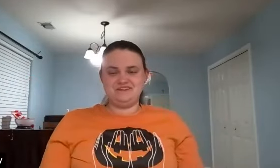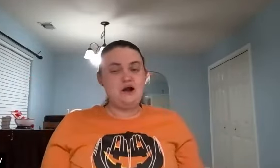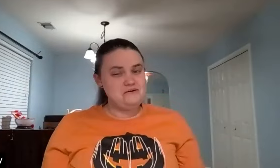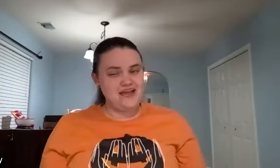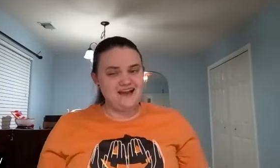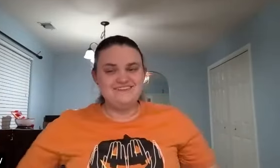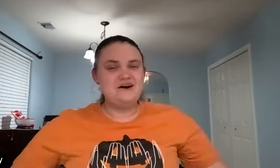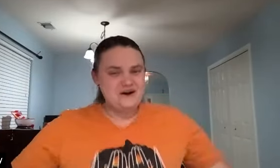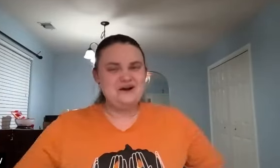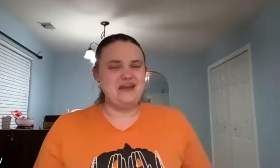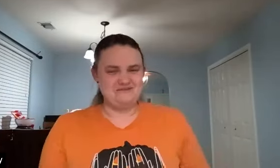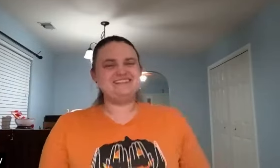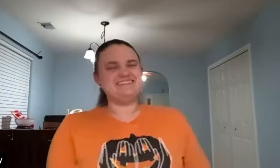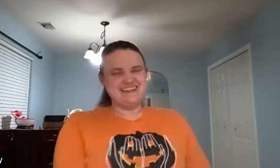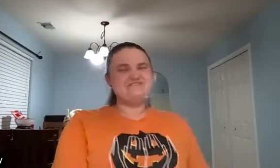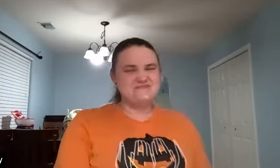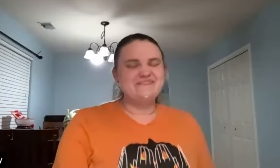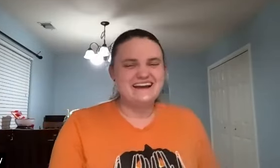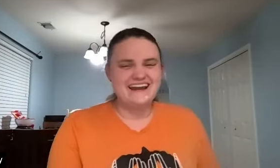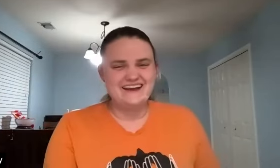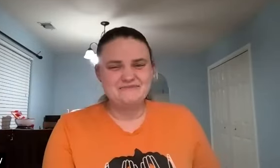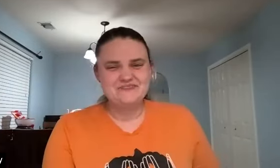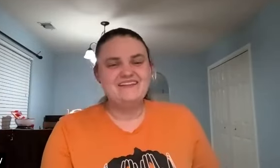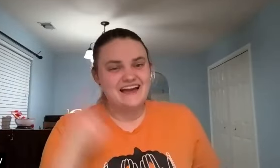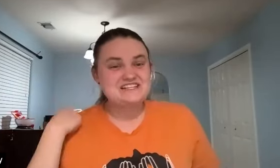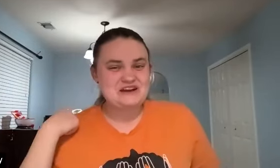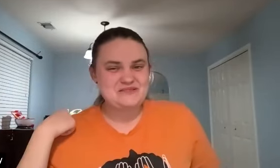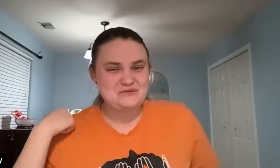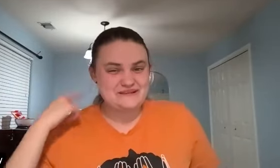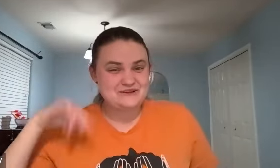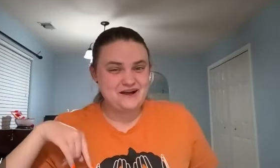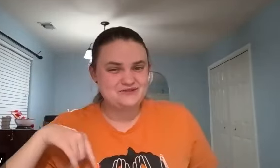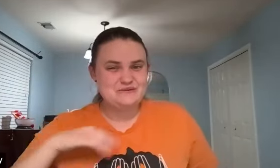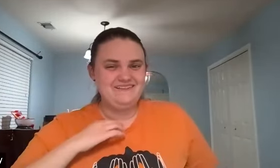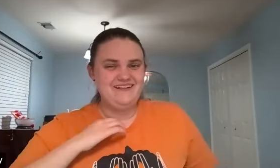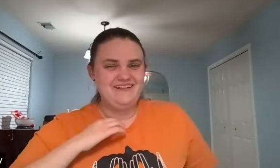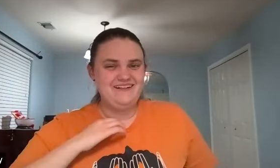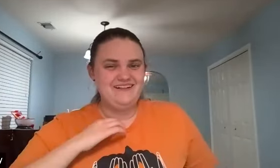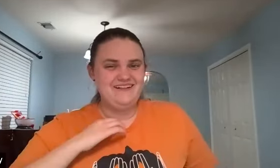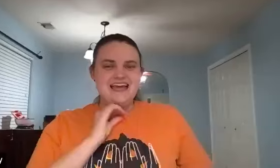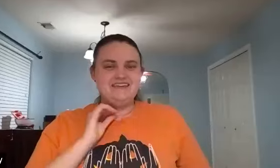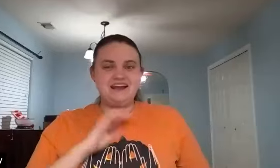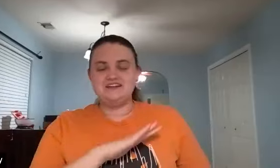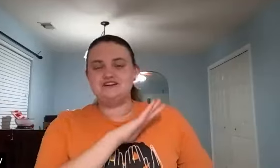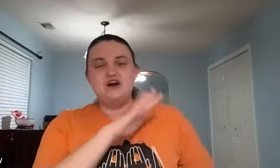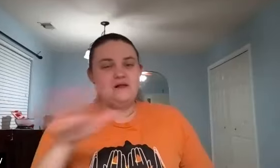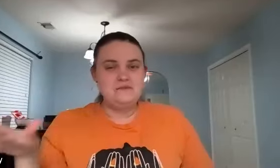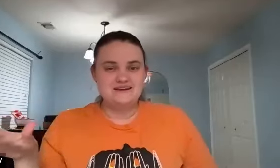oh yeah, we did this definitely when I last year I read The Wizard of Oz with my class, and like I talked all about it because it